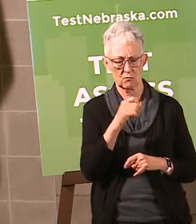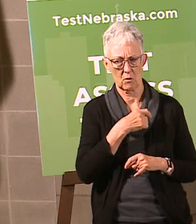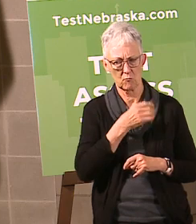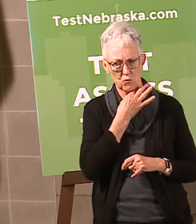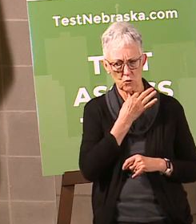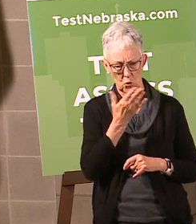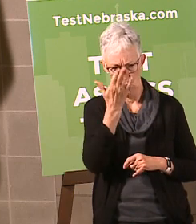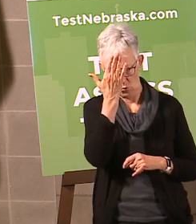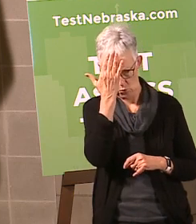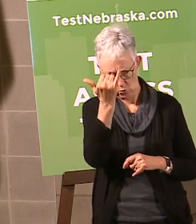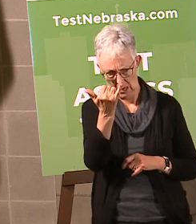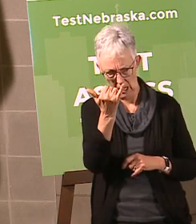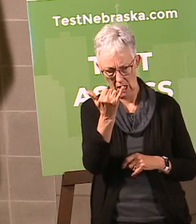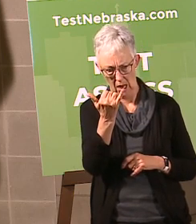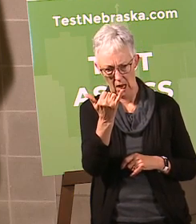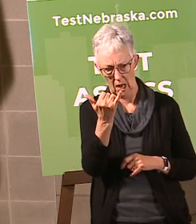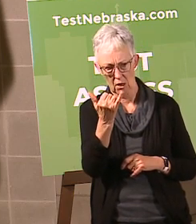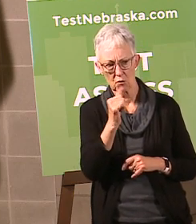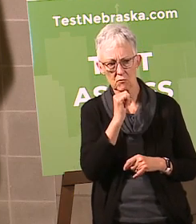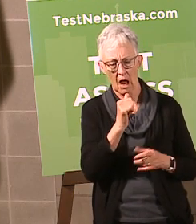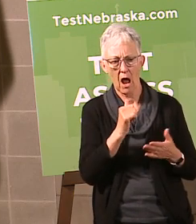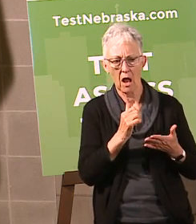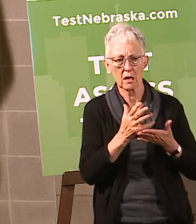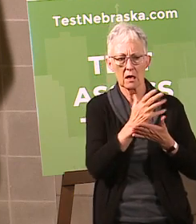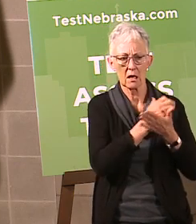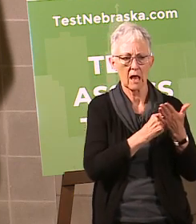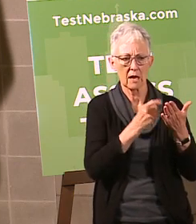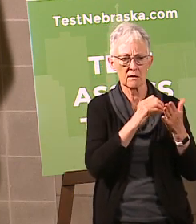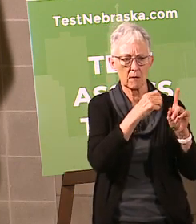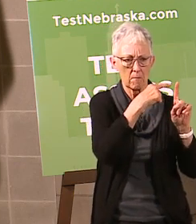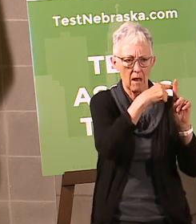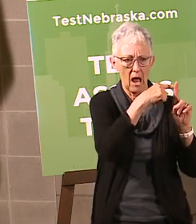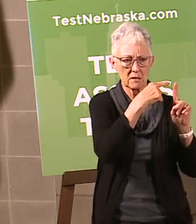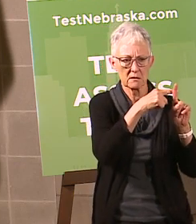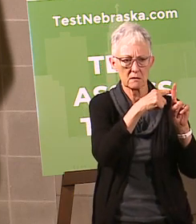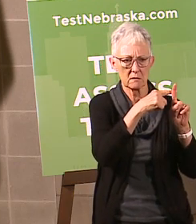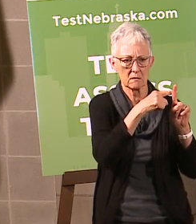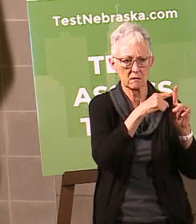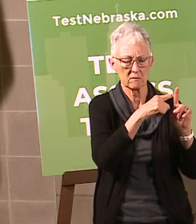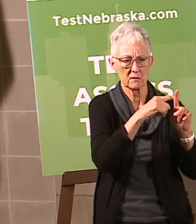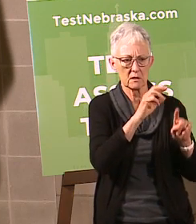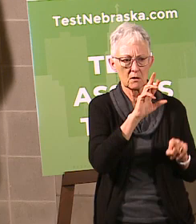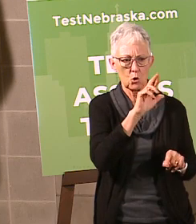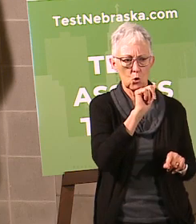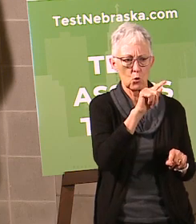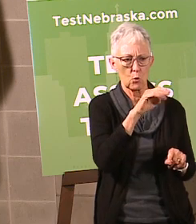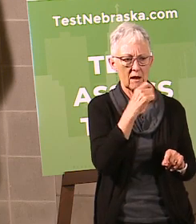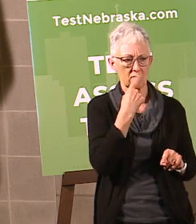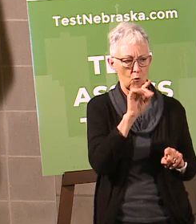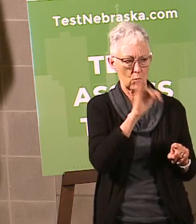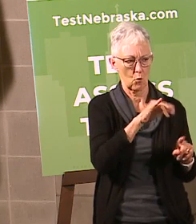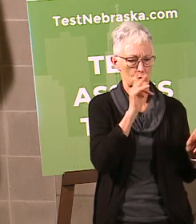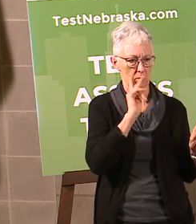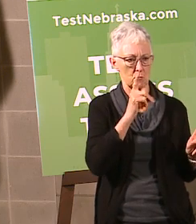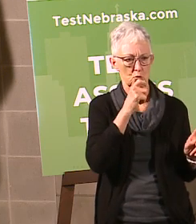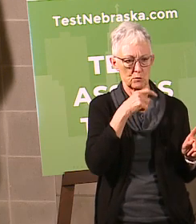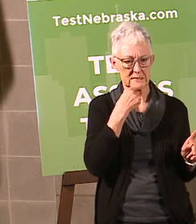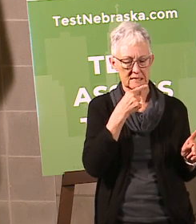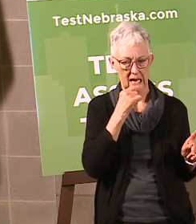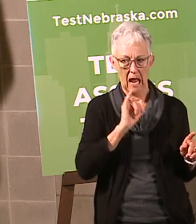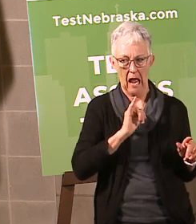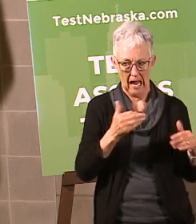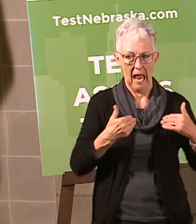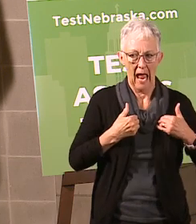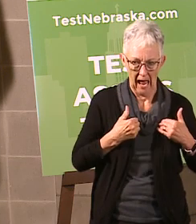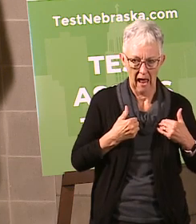for those people who say, I've got symptoms. I mean, wouldn't that be an apples to apples comparison with your public health labs to tell you if these tests